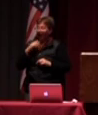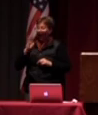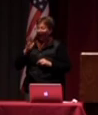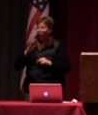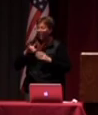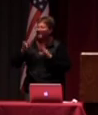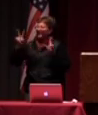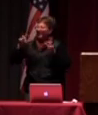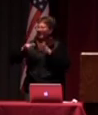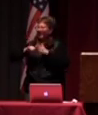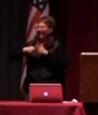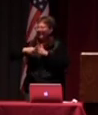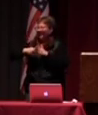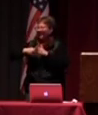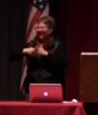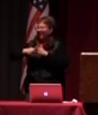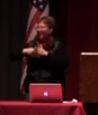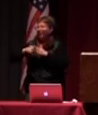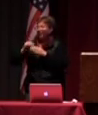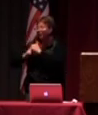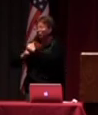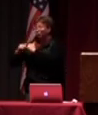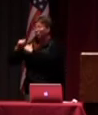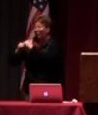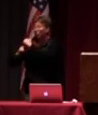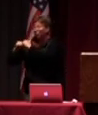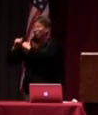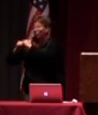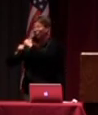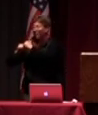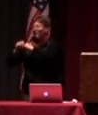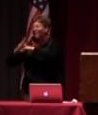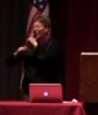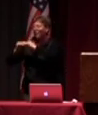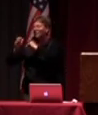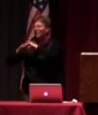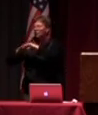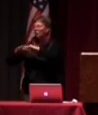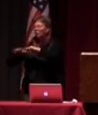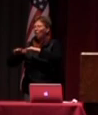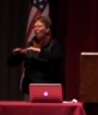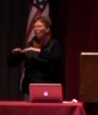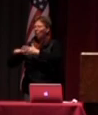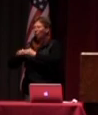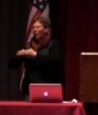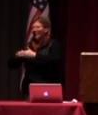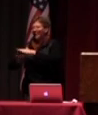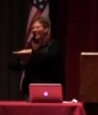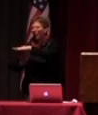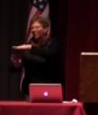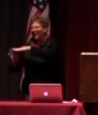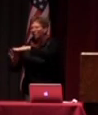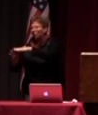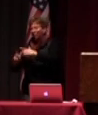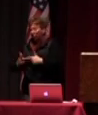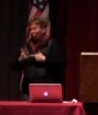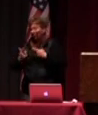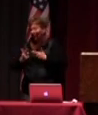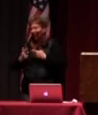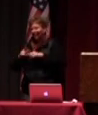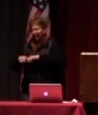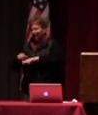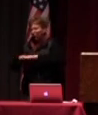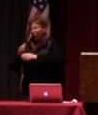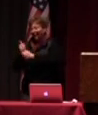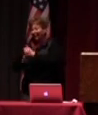I was the keystone of a structure that was not just brand new, but it was built on such shaky foundations. Its survival depended upon each one of